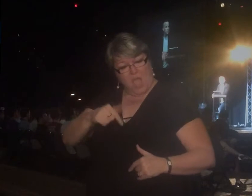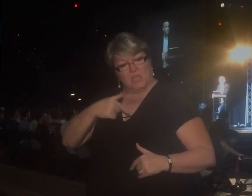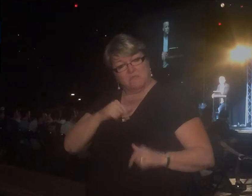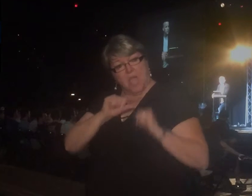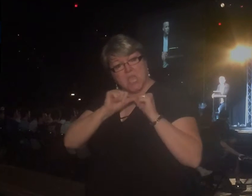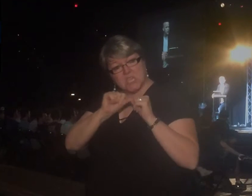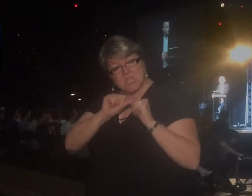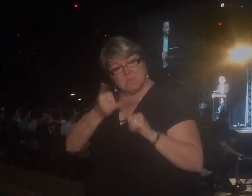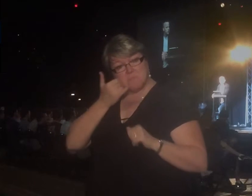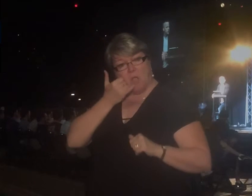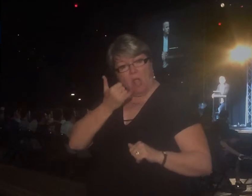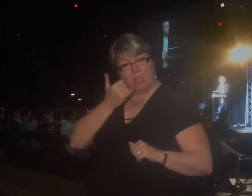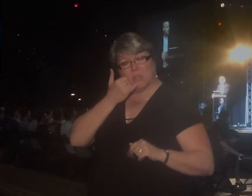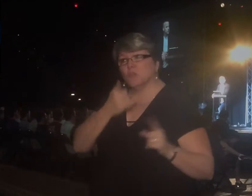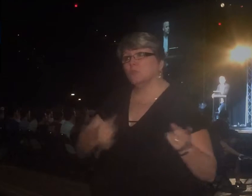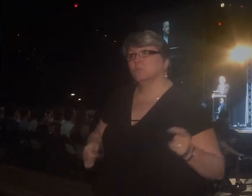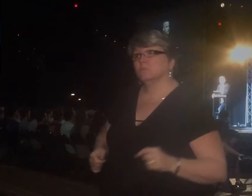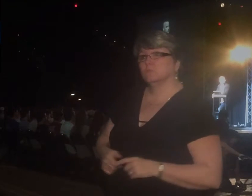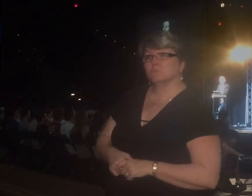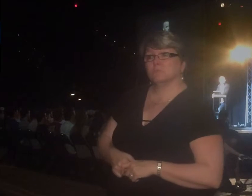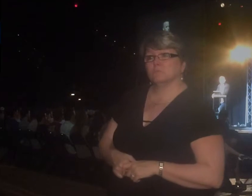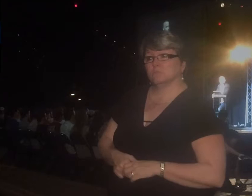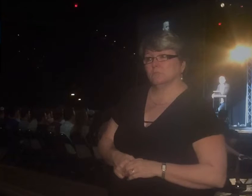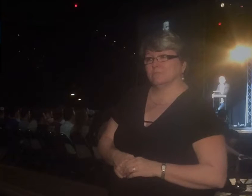mind if I just keep calling you?